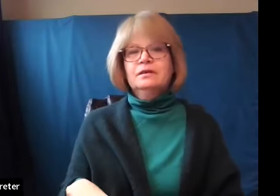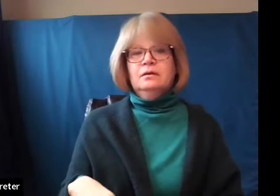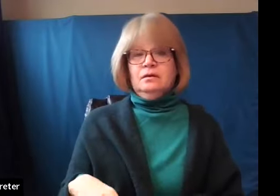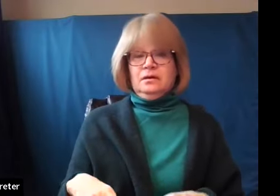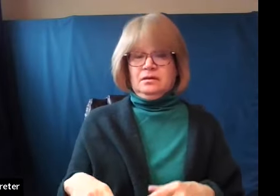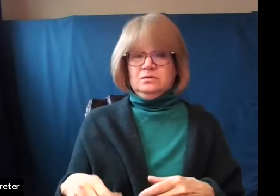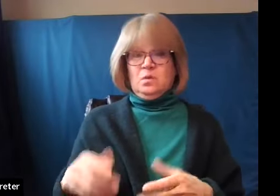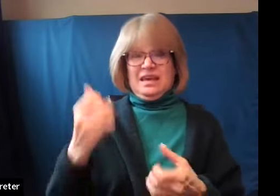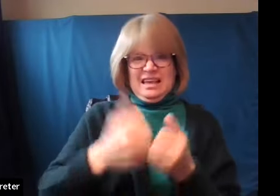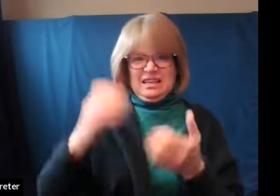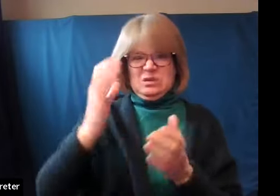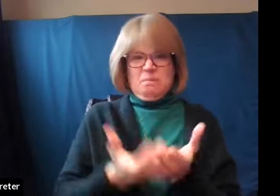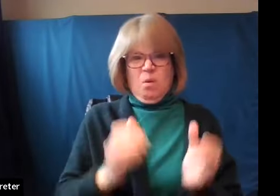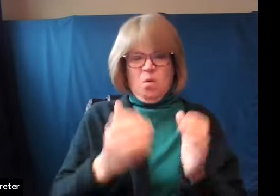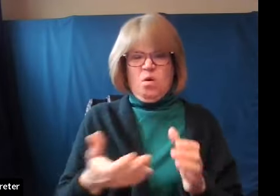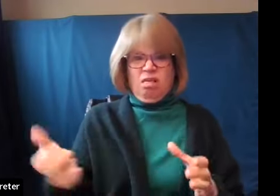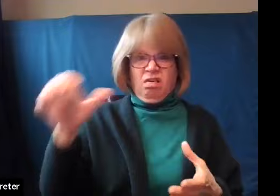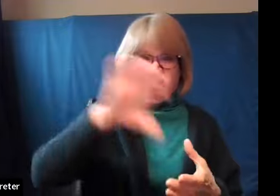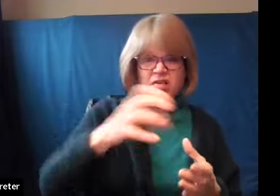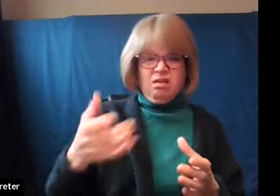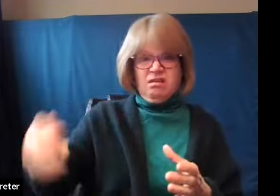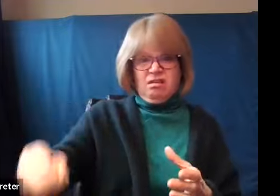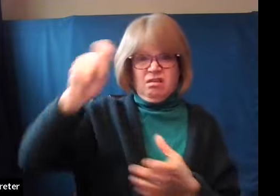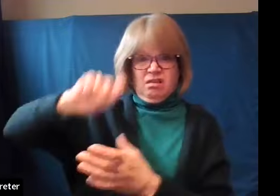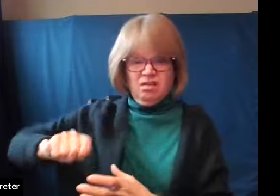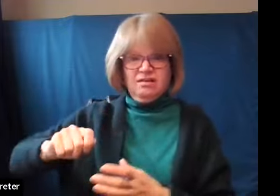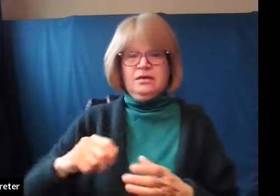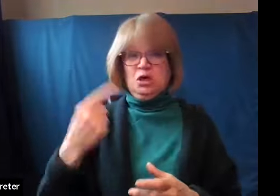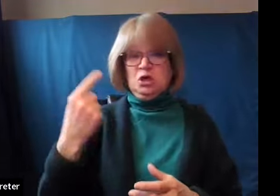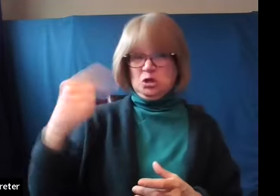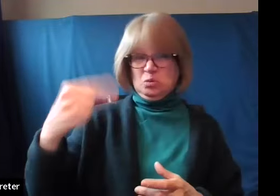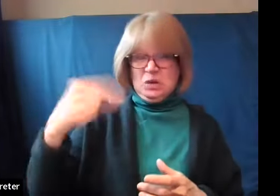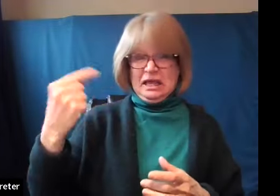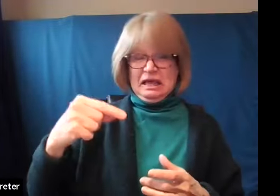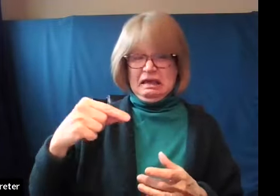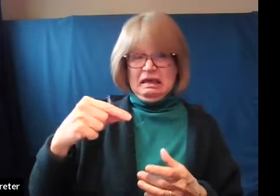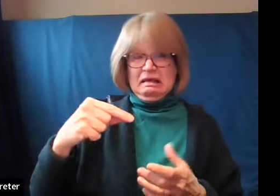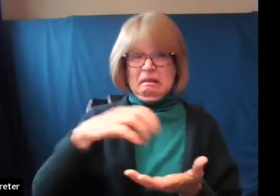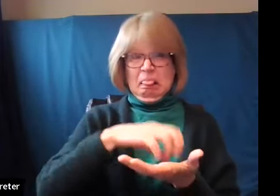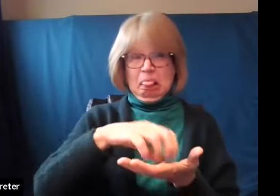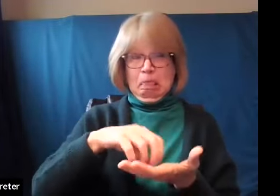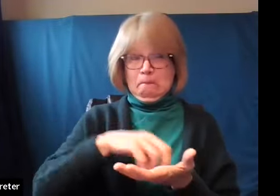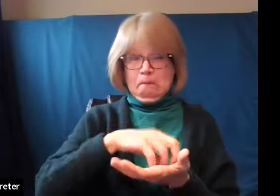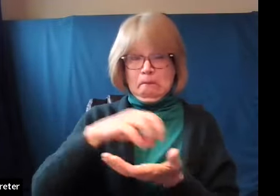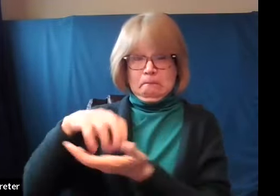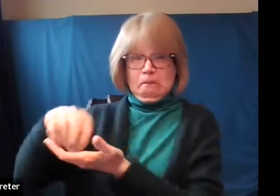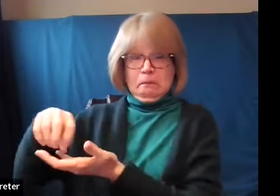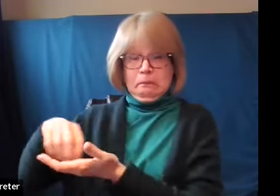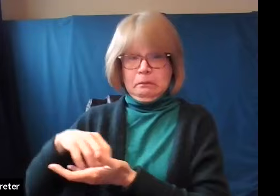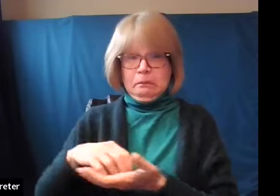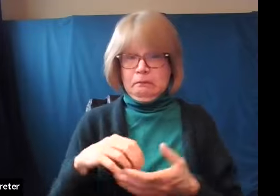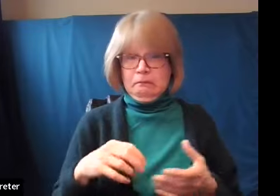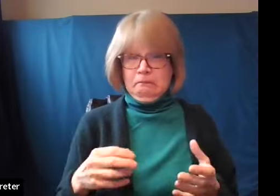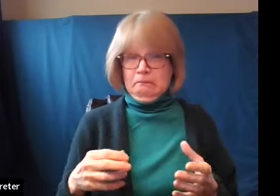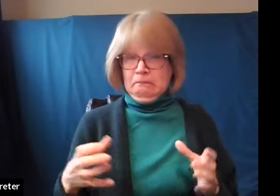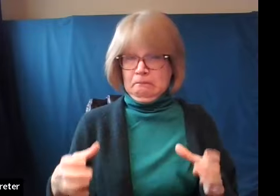lumpy mire. Childhood fairy tale specters of porridge and Ebenezer Scrooge's gruel invaded